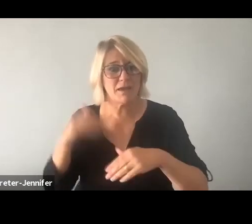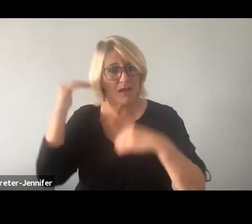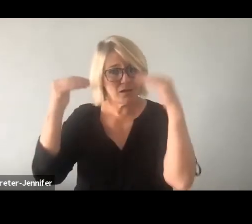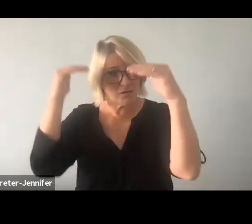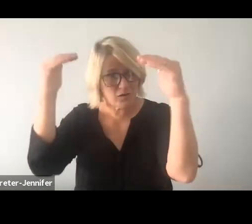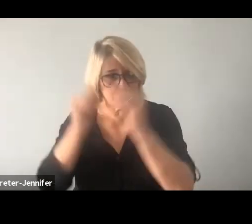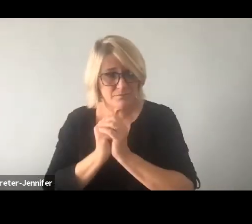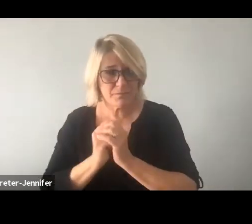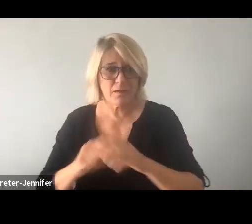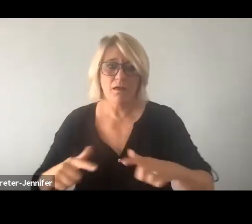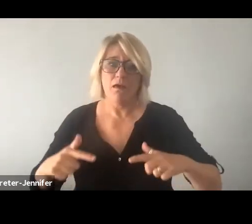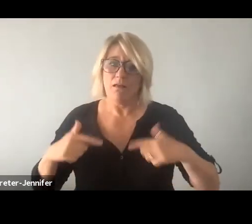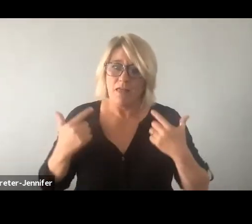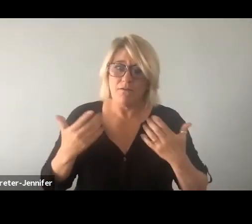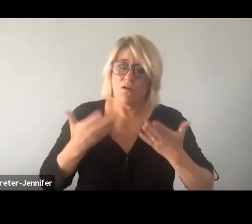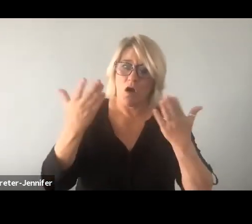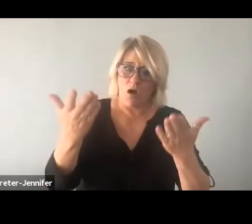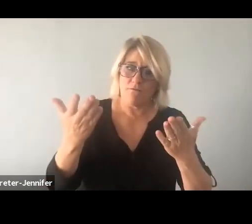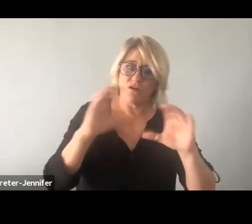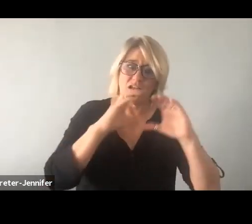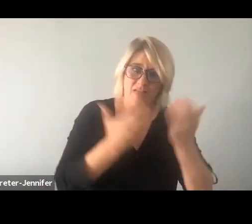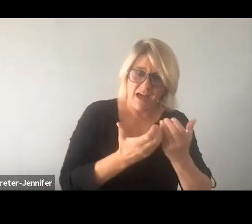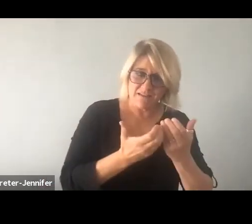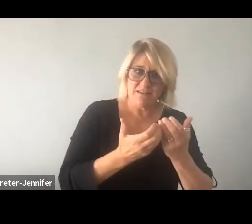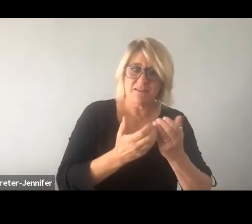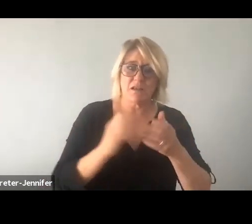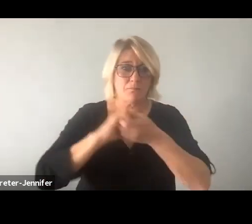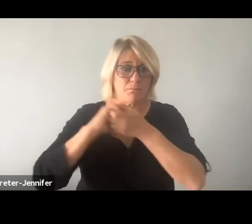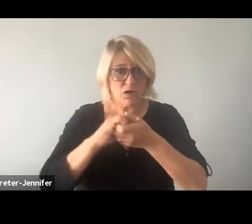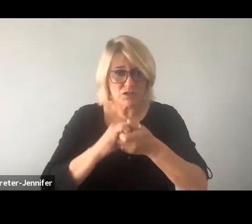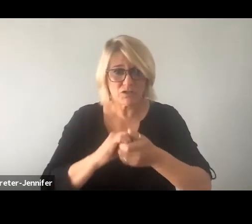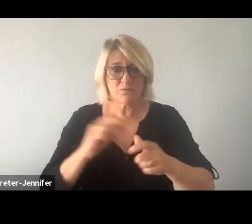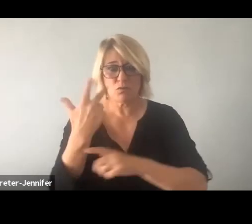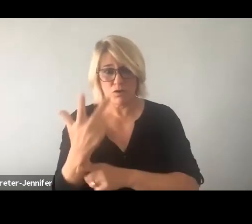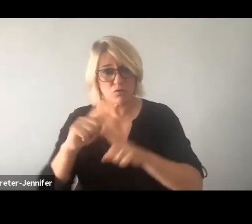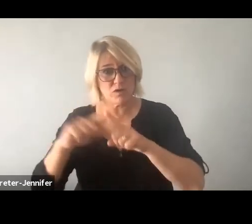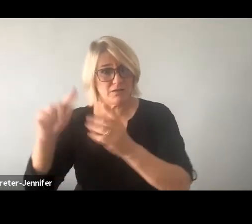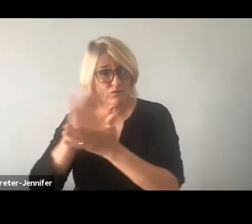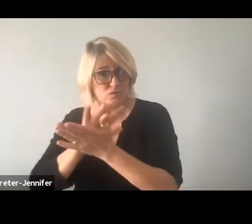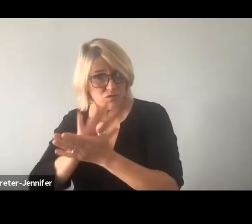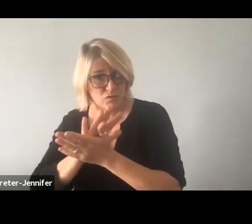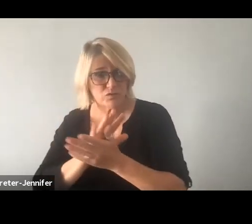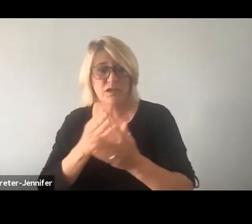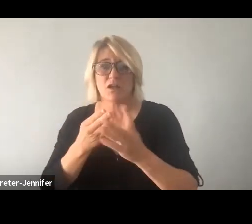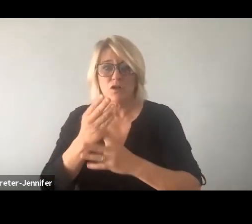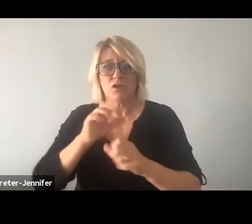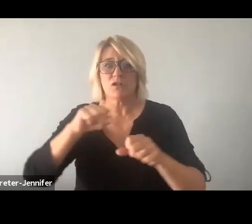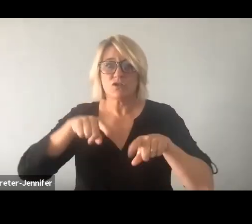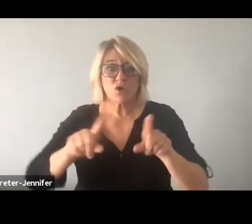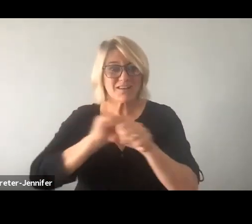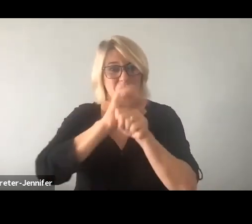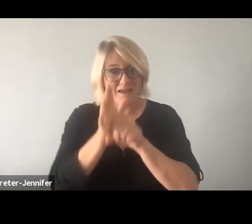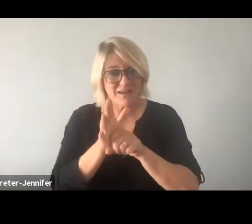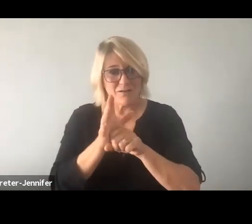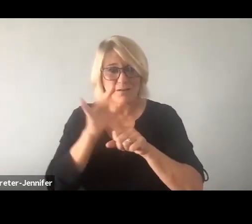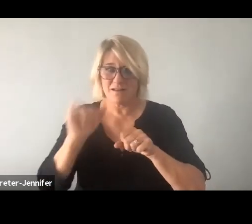offered classes in partnership with 3 schools and 3 community sites, including throughout the pandemic, which really just